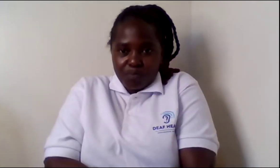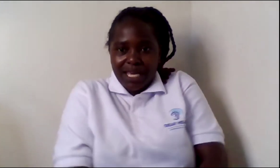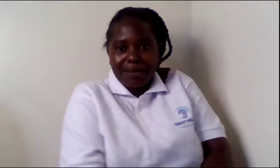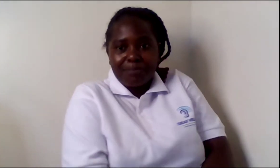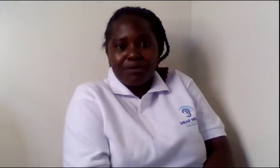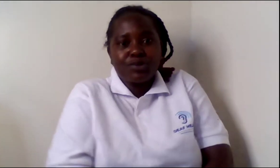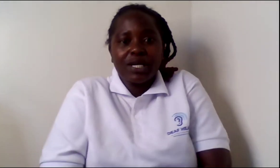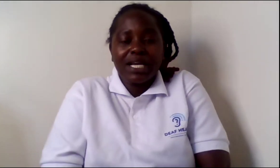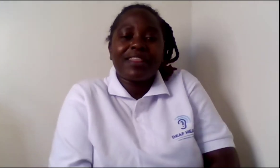be able to help that?